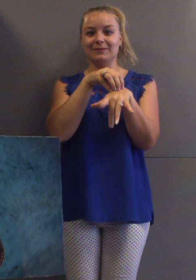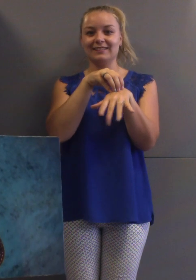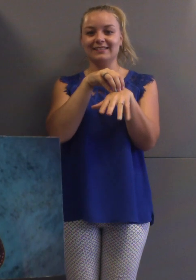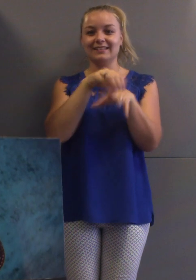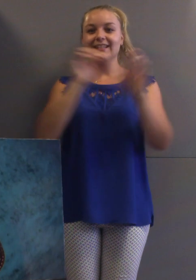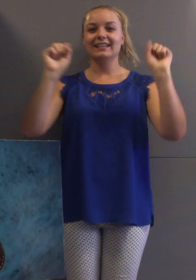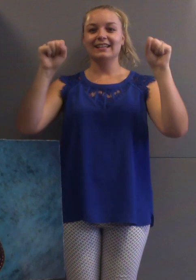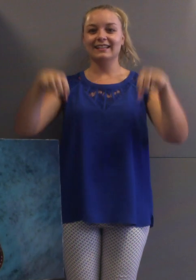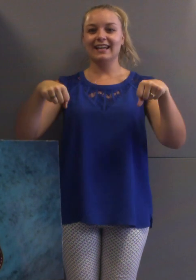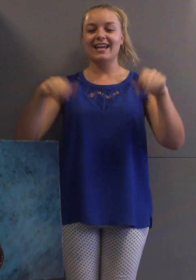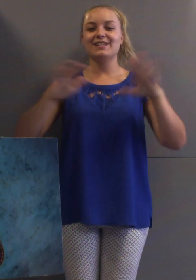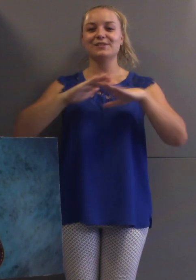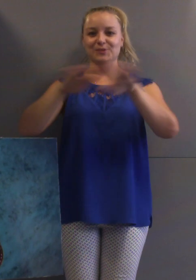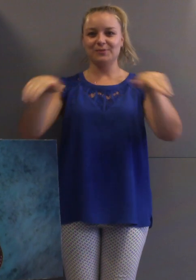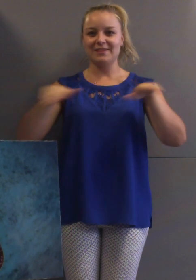Octopus can swim.